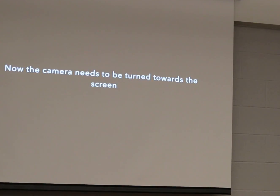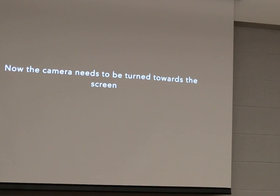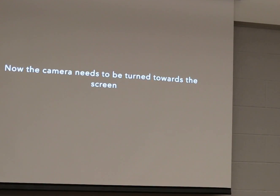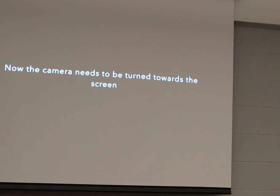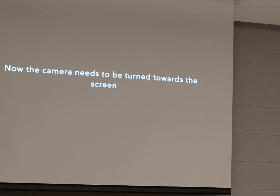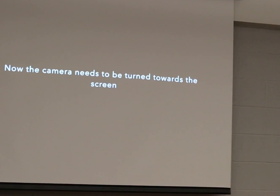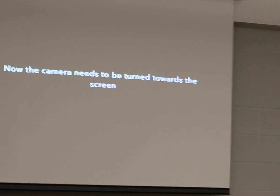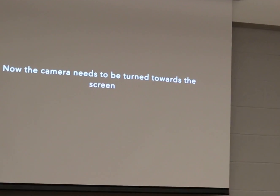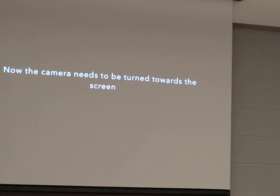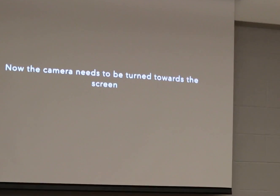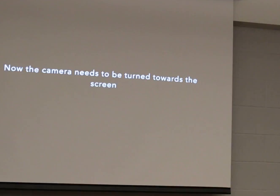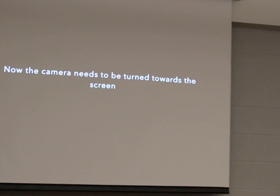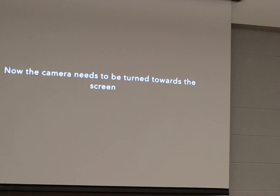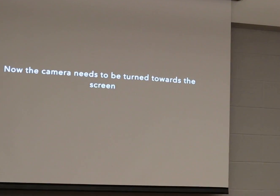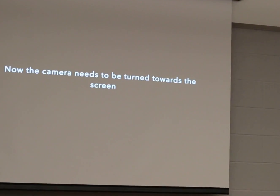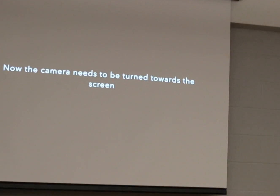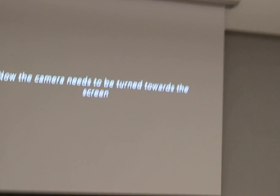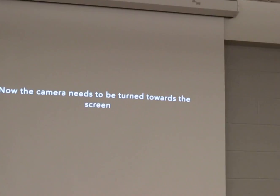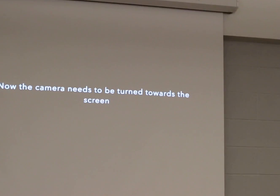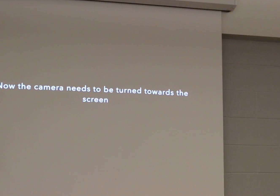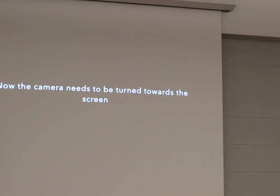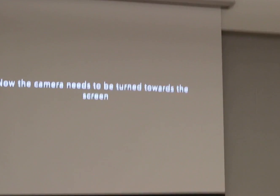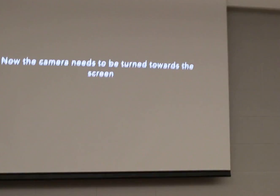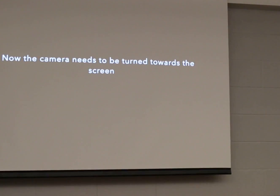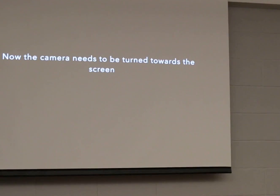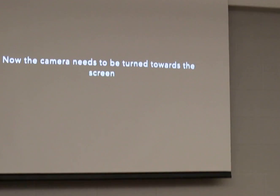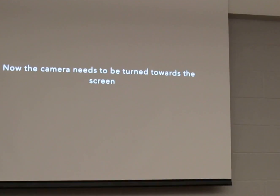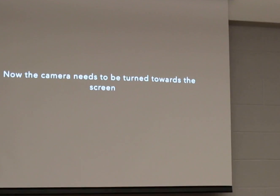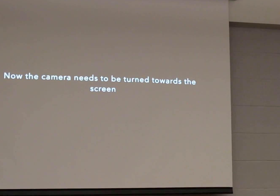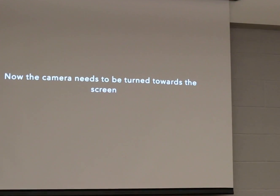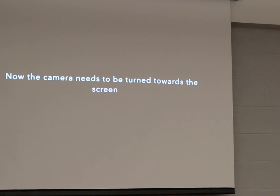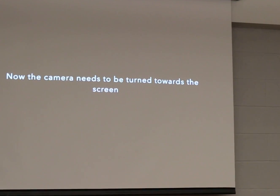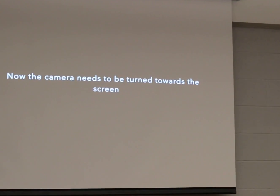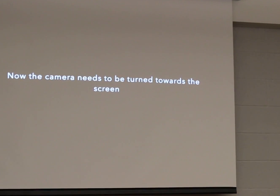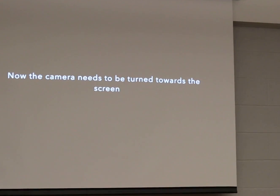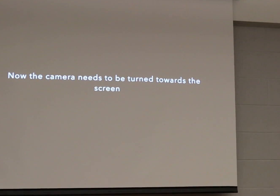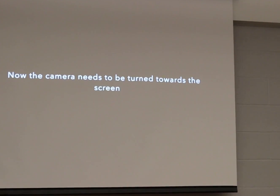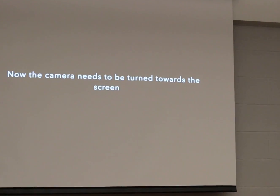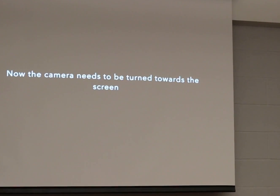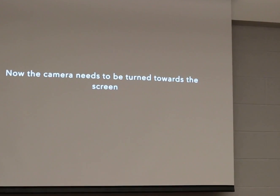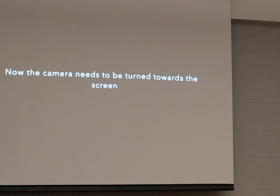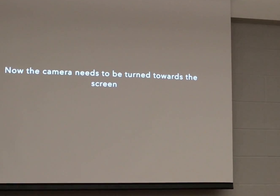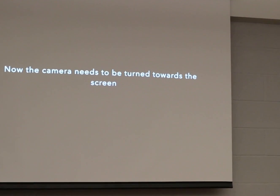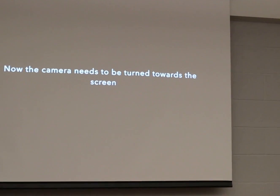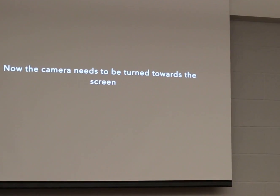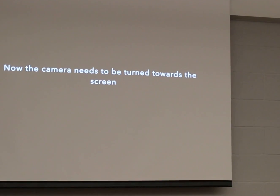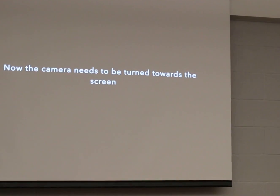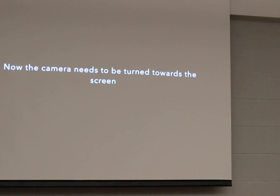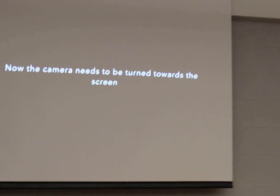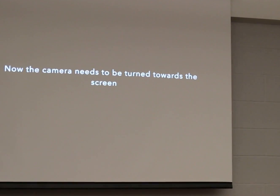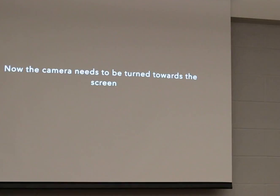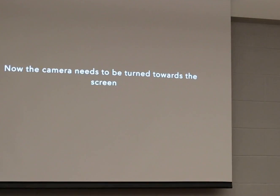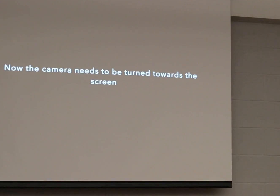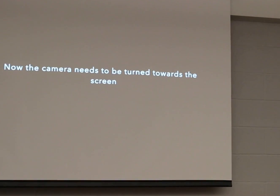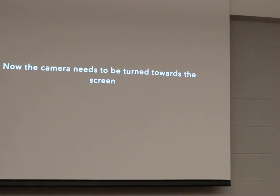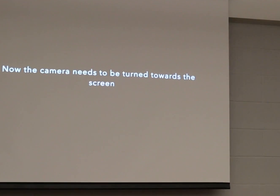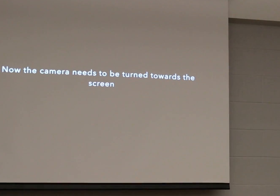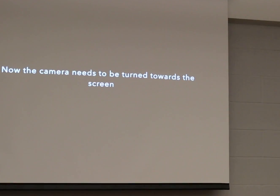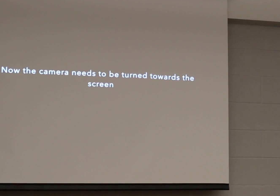about 13 minutes and we will be back. All right. It's a nice little break, so if you need to Okay. relax. No,